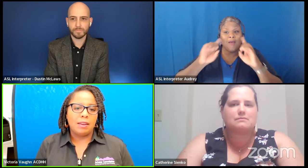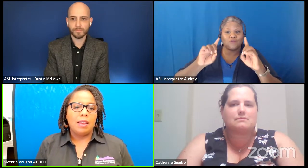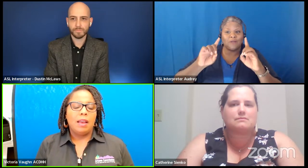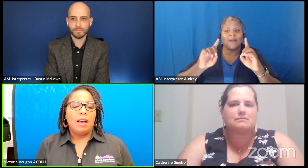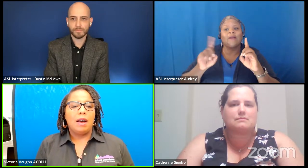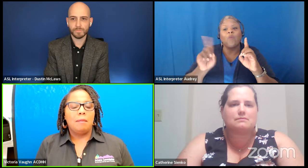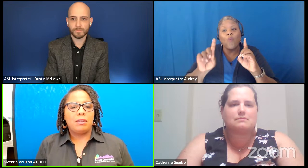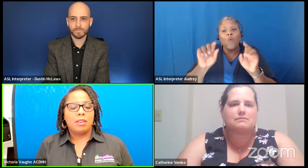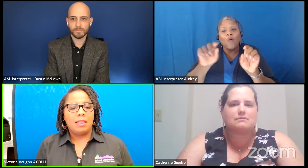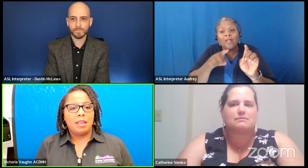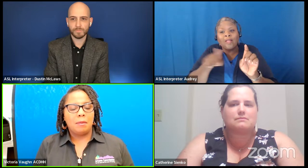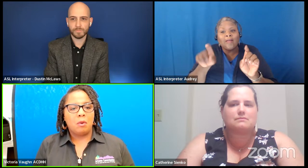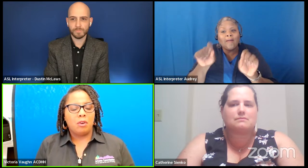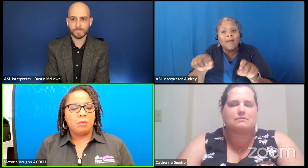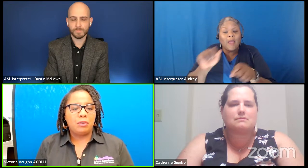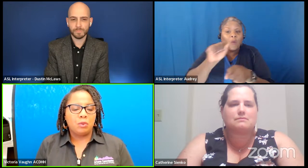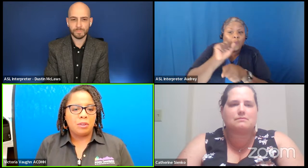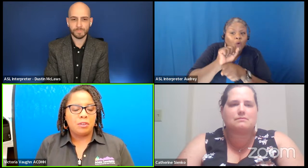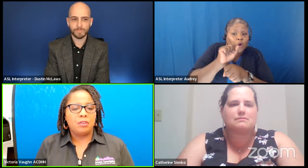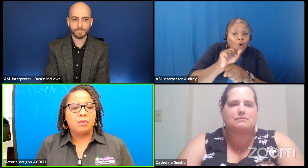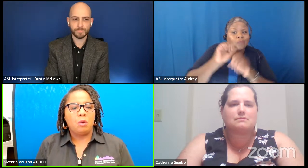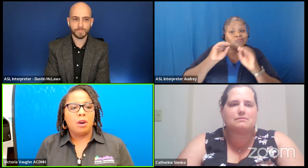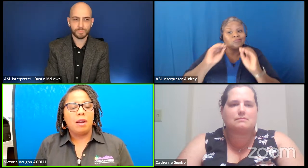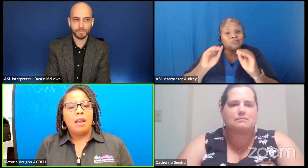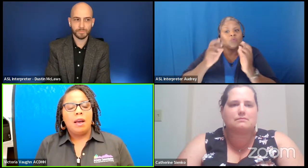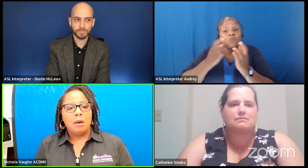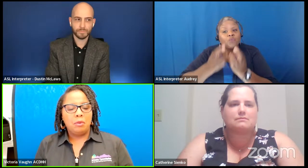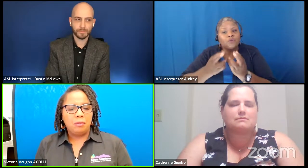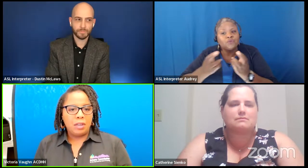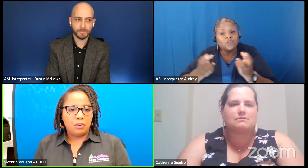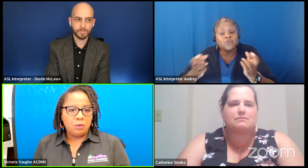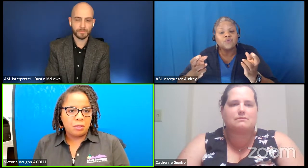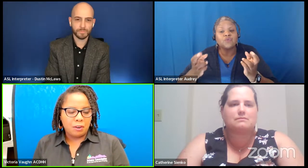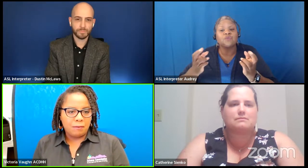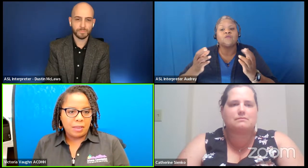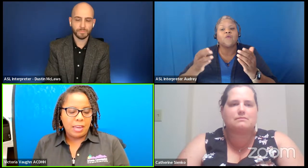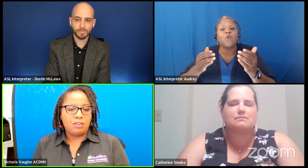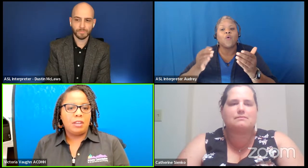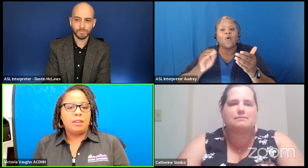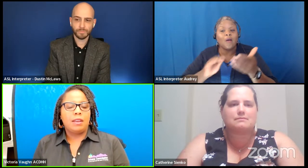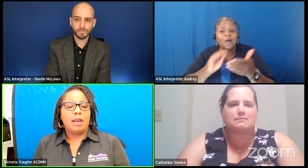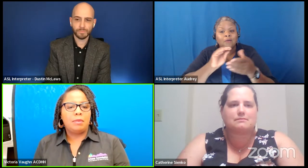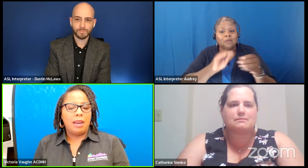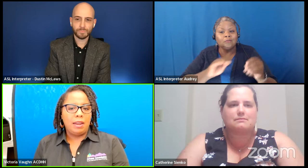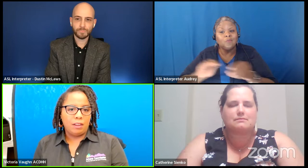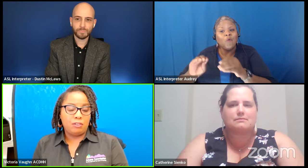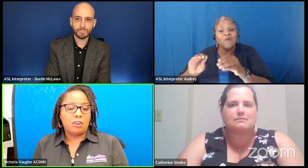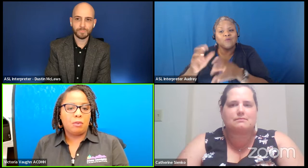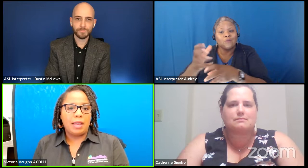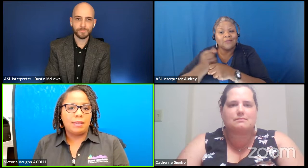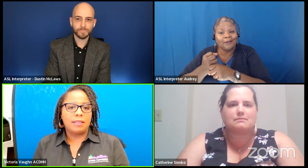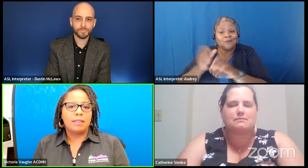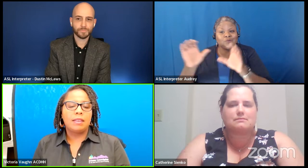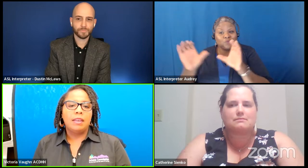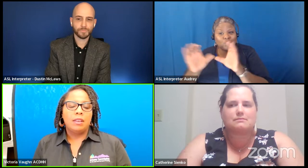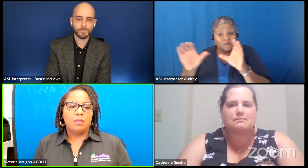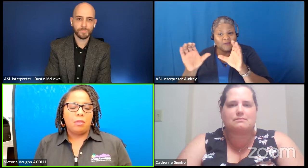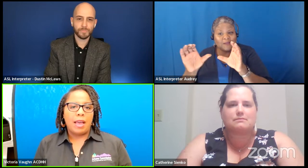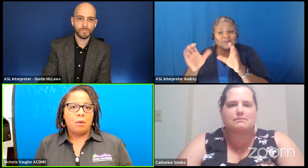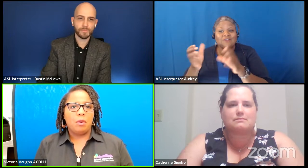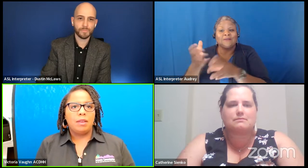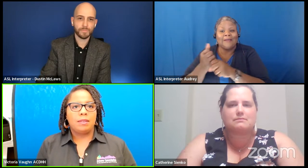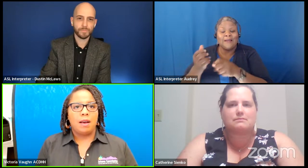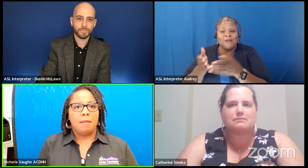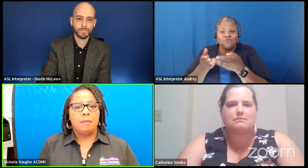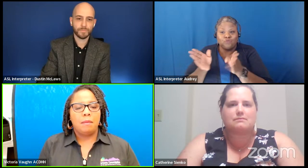work in, educate them on resources for moving to certification, obtaining their general license.